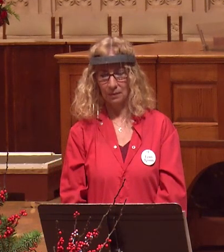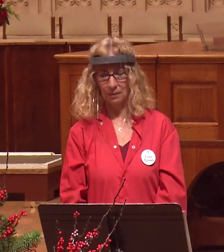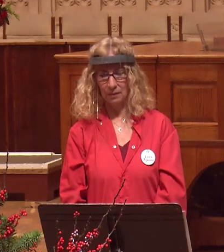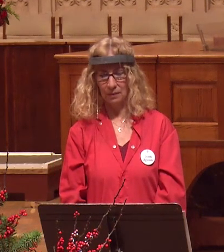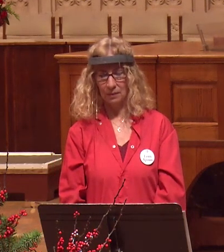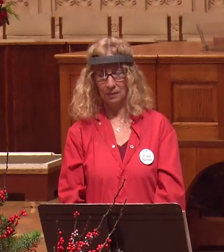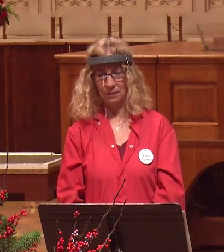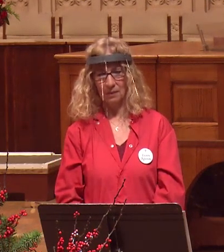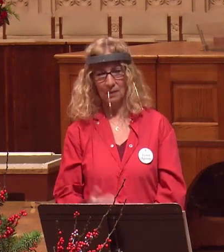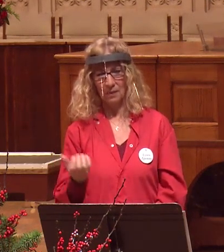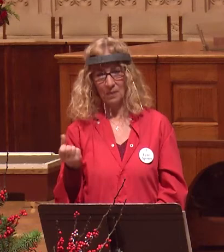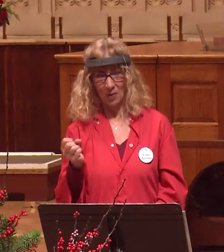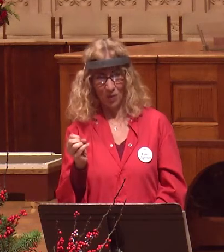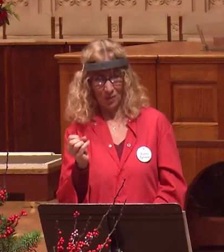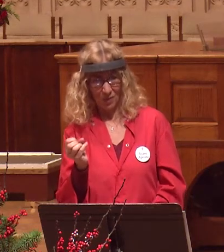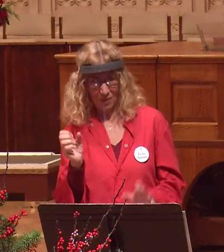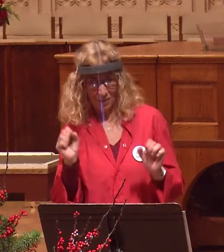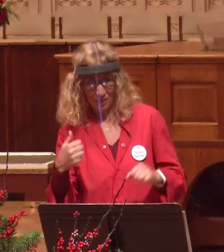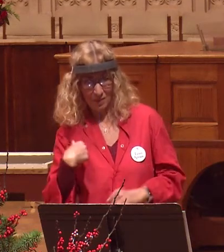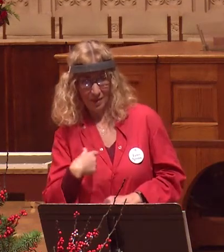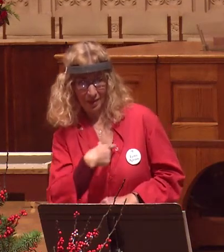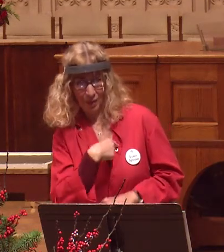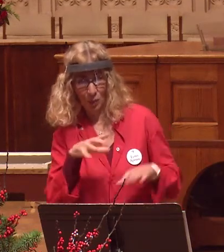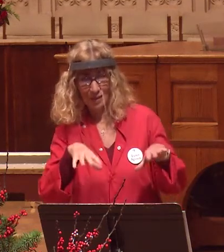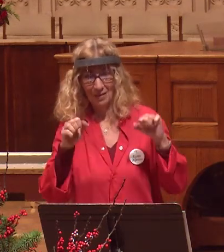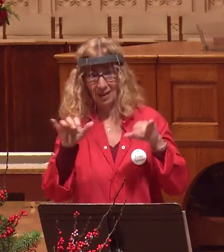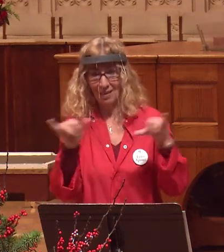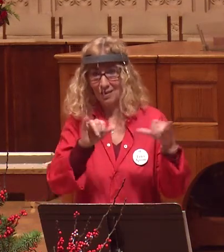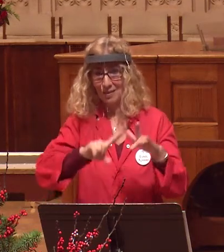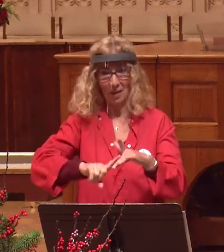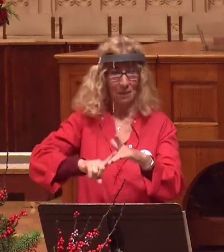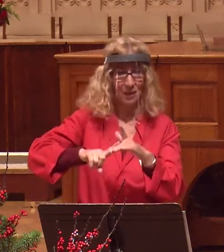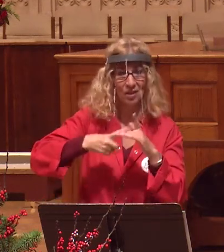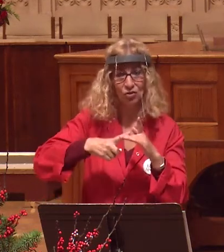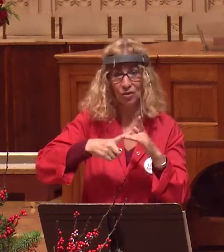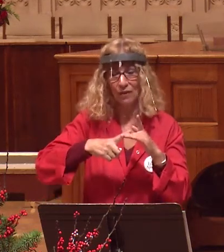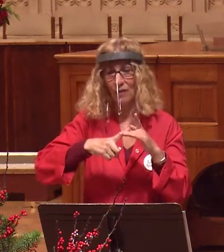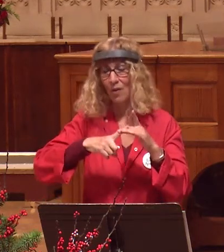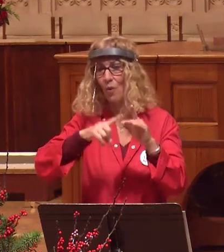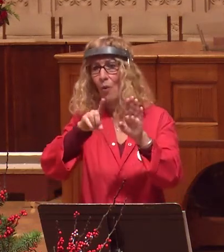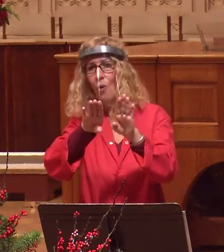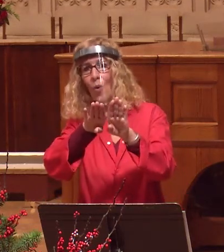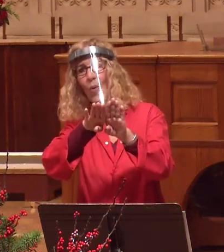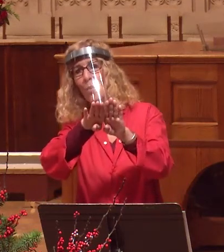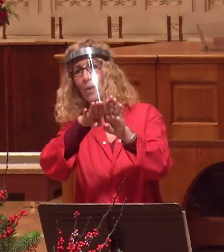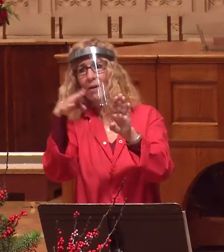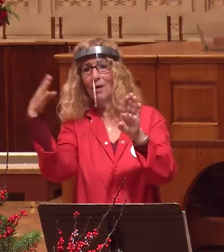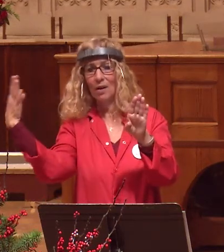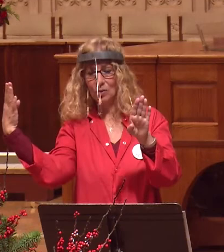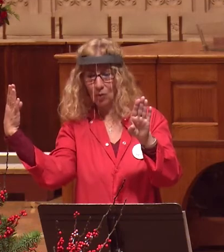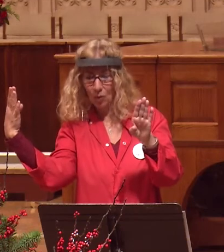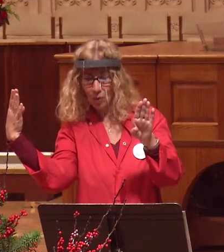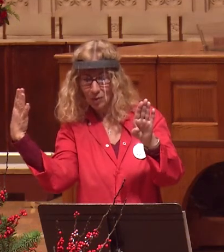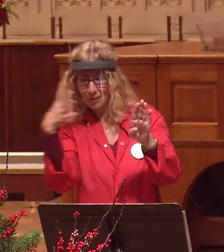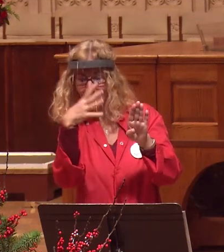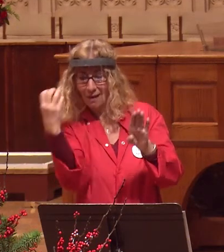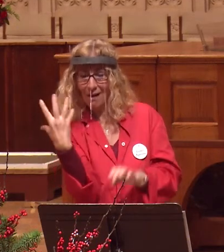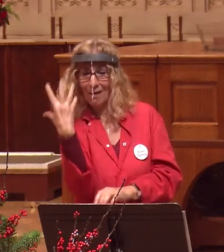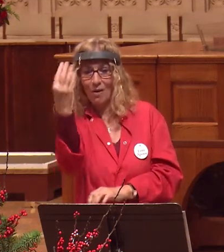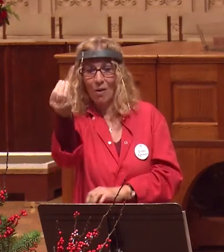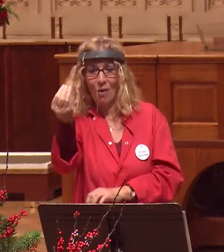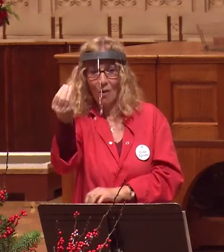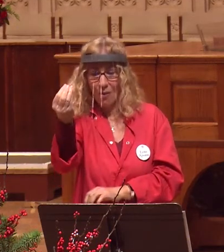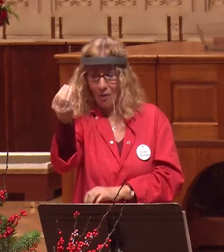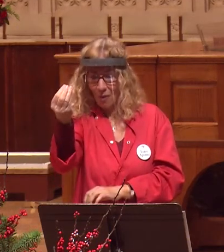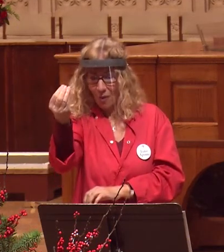So, can we take the same initiative, open our doors, and go where God comes